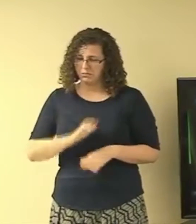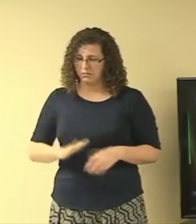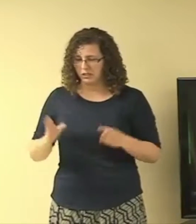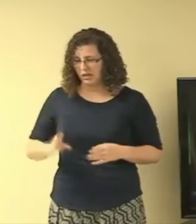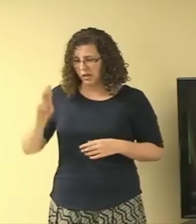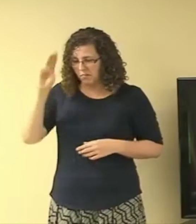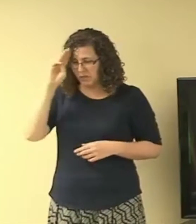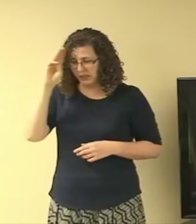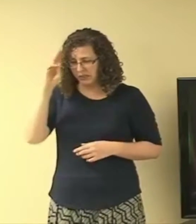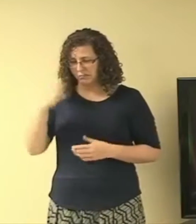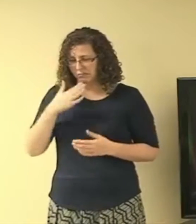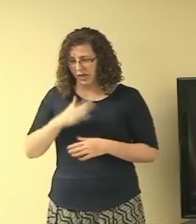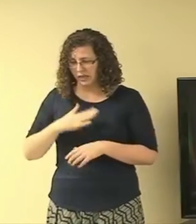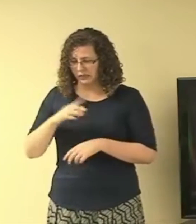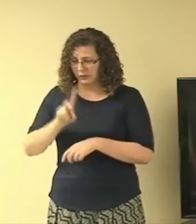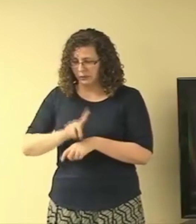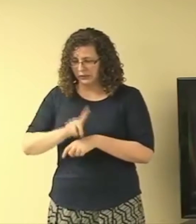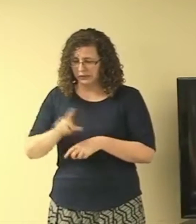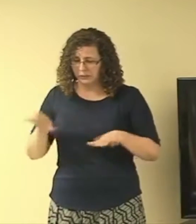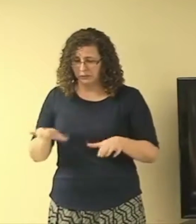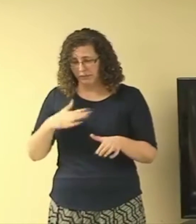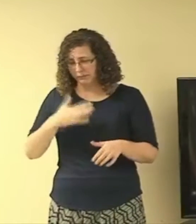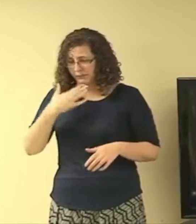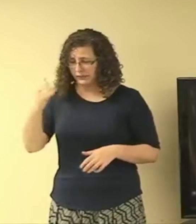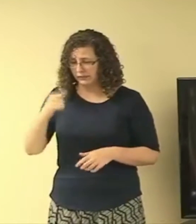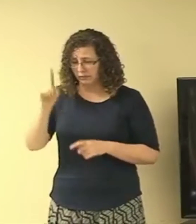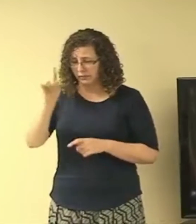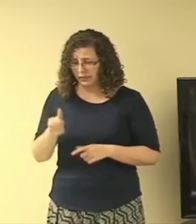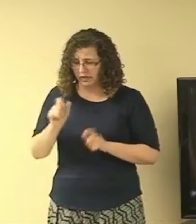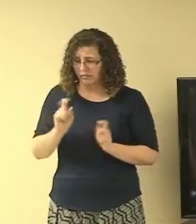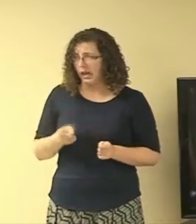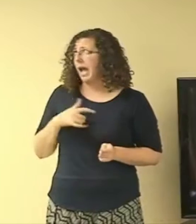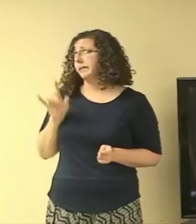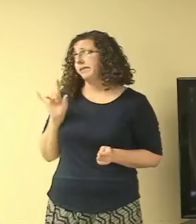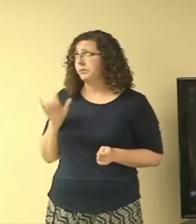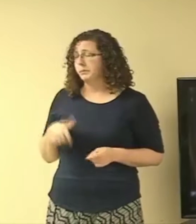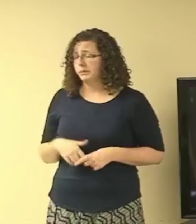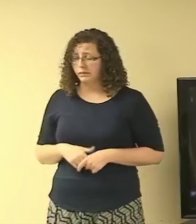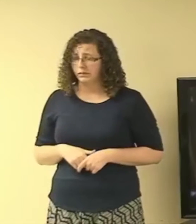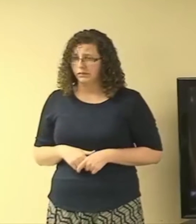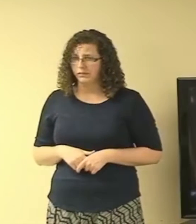this is my duty to do my best to give my tithe. See, Jesus, I love you.